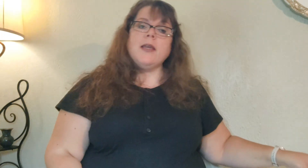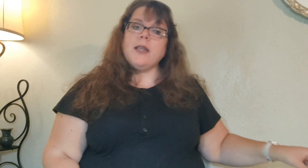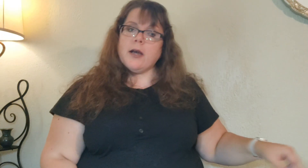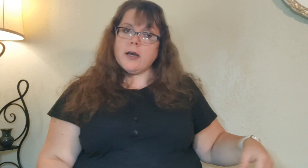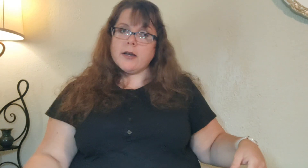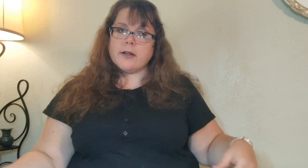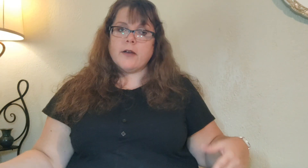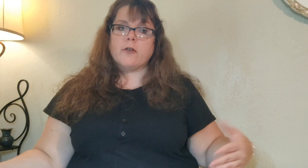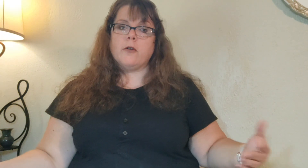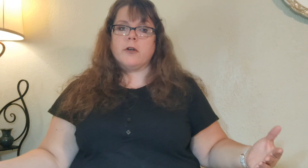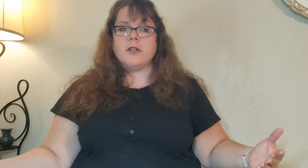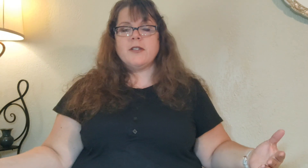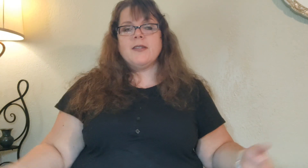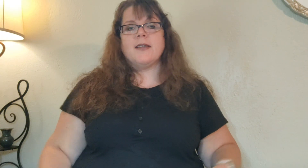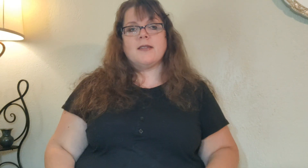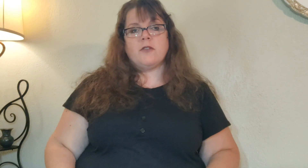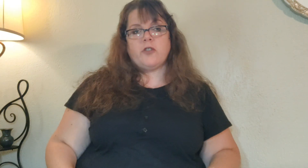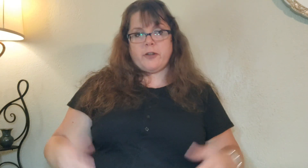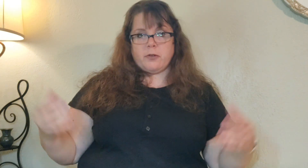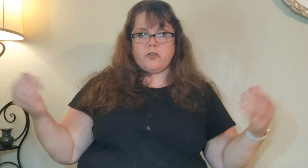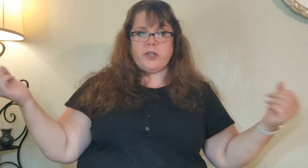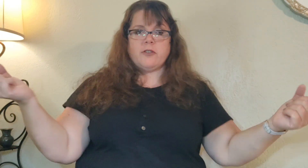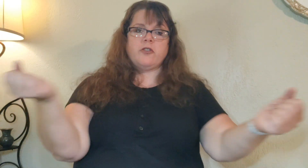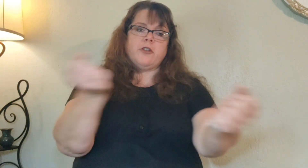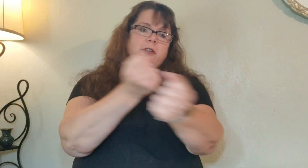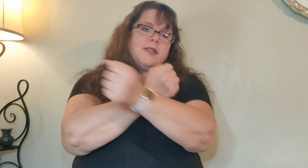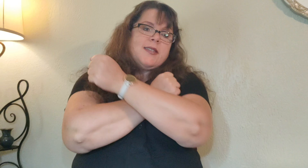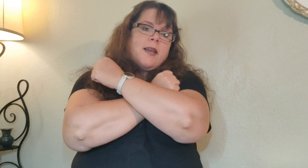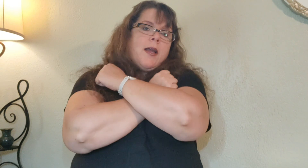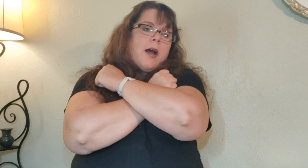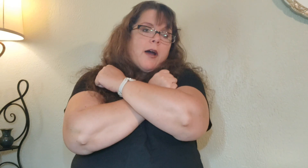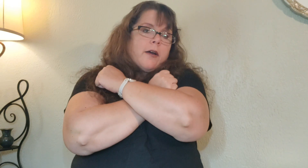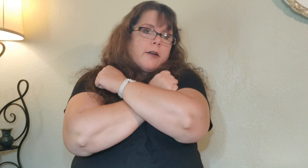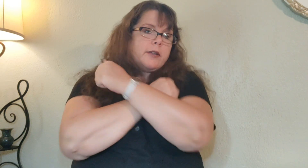Then hug, of course, is a general gesture. It's hug.